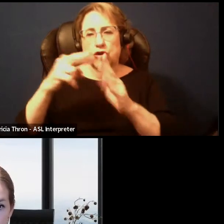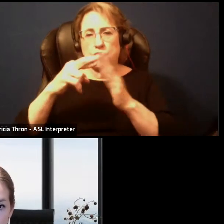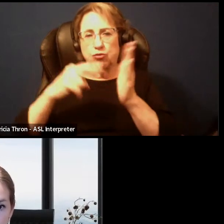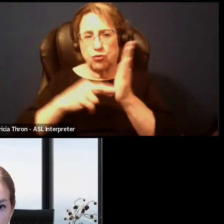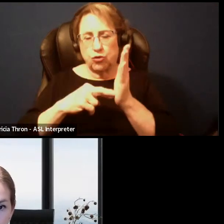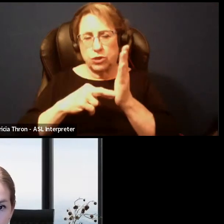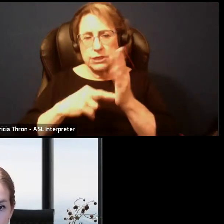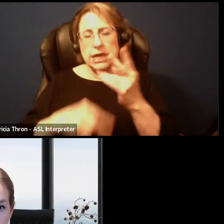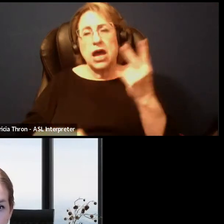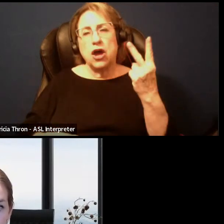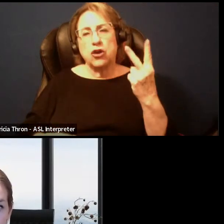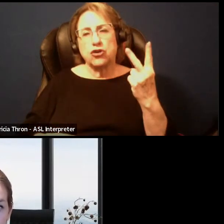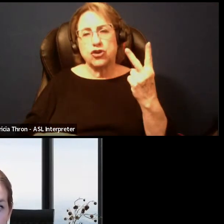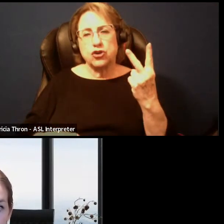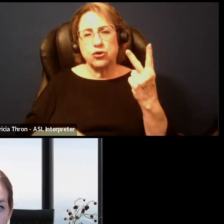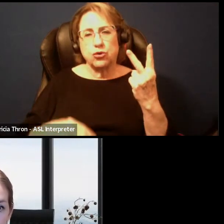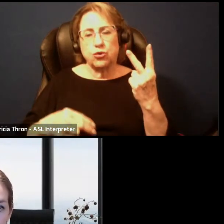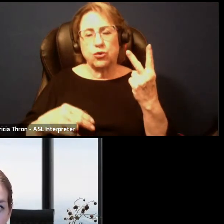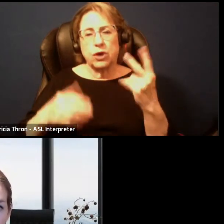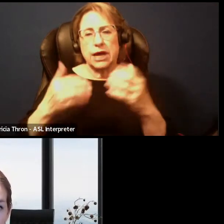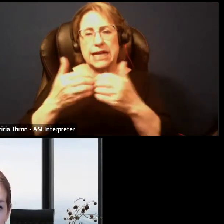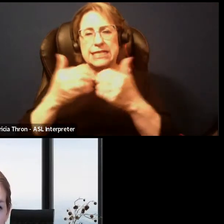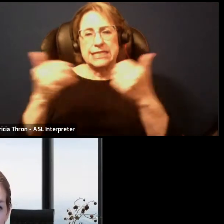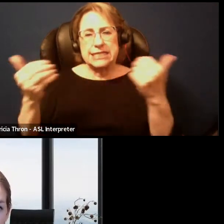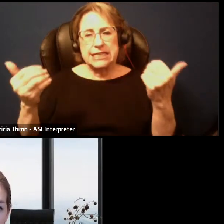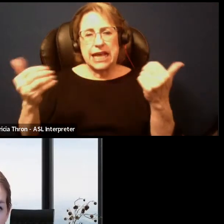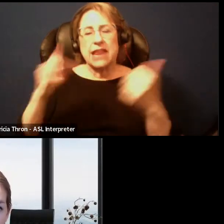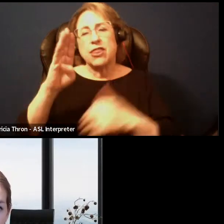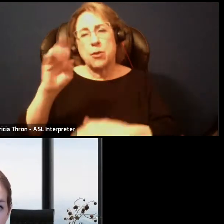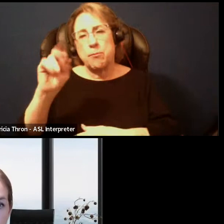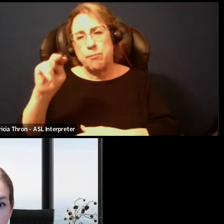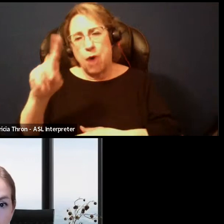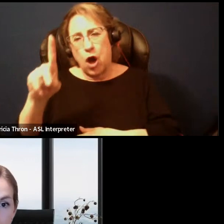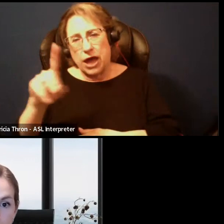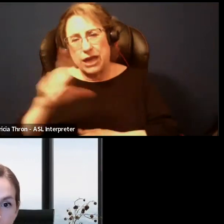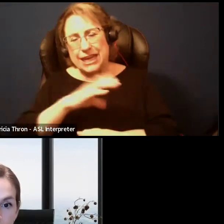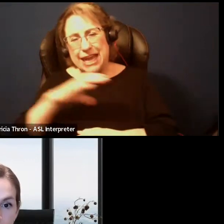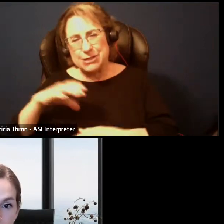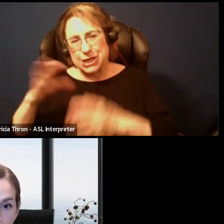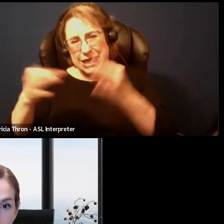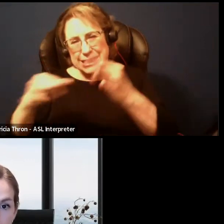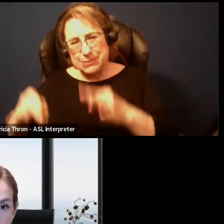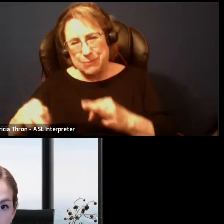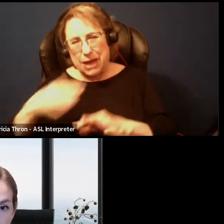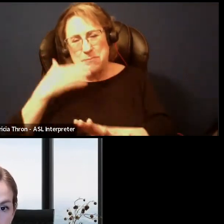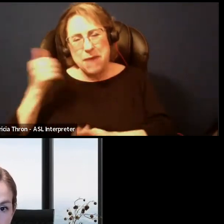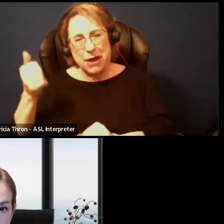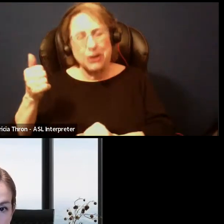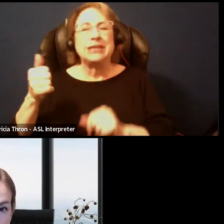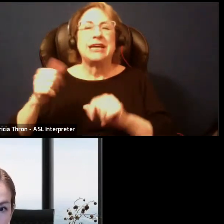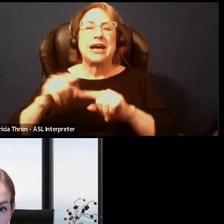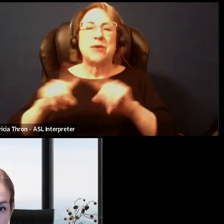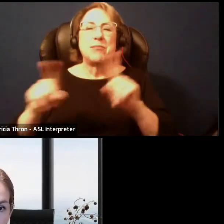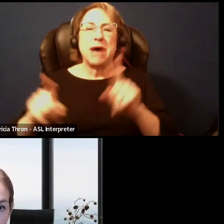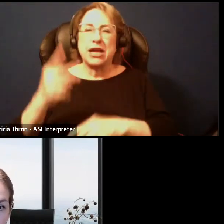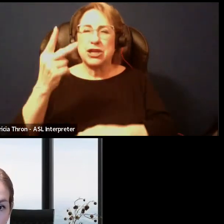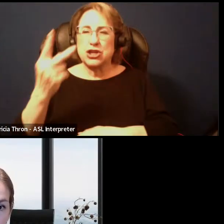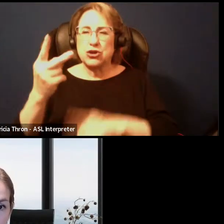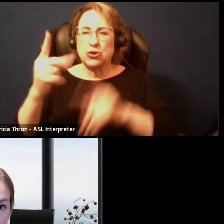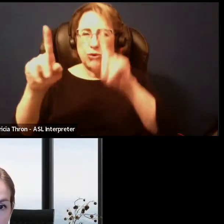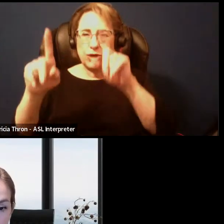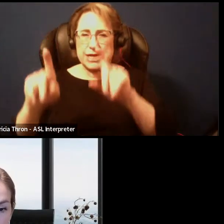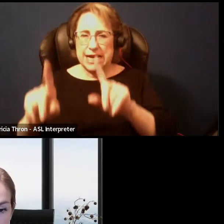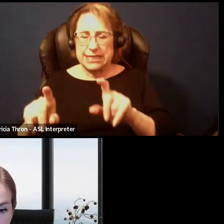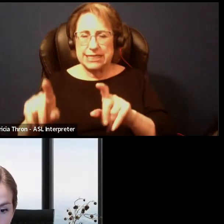two separate, and our bond counsel could say it better than I can, but there's two separate tests that you can use in terms